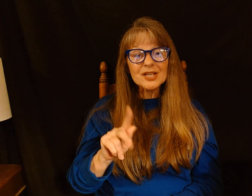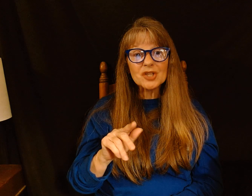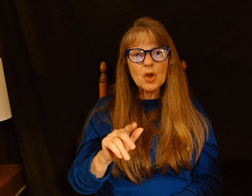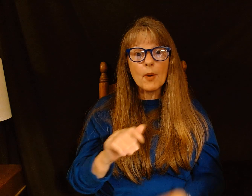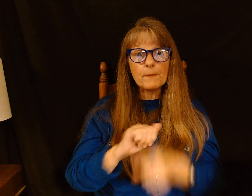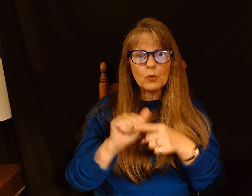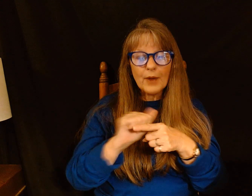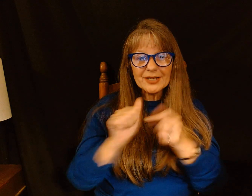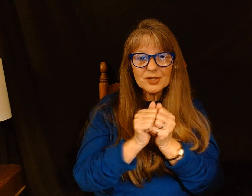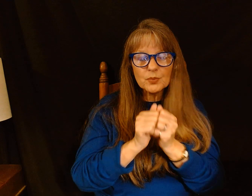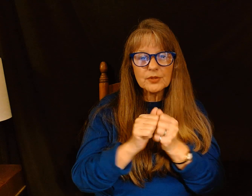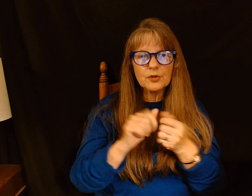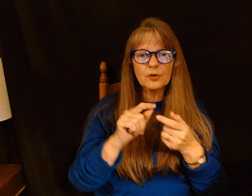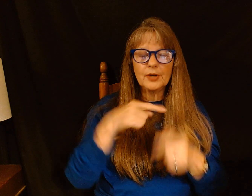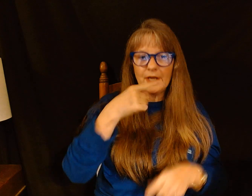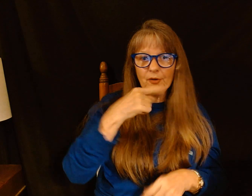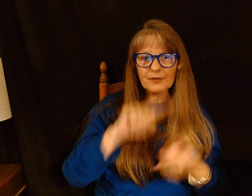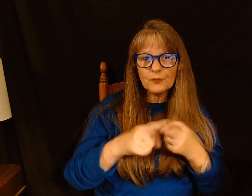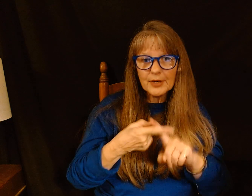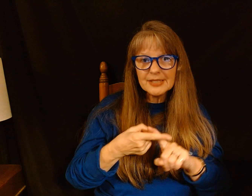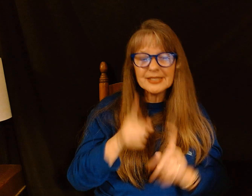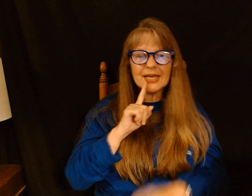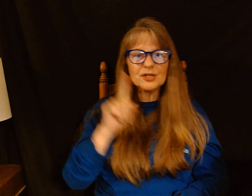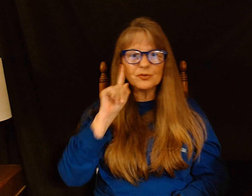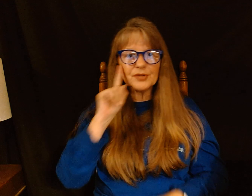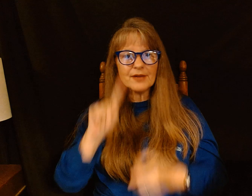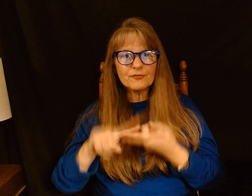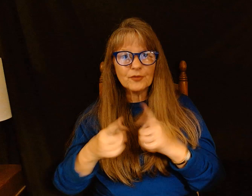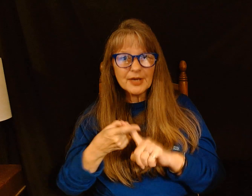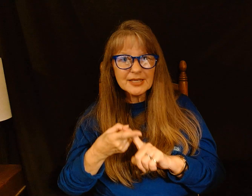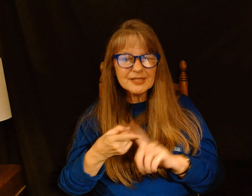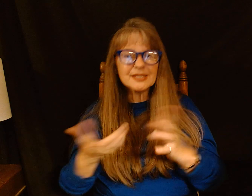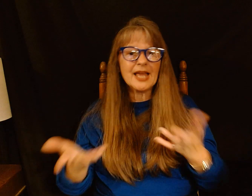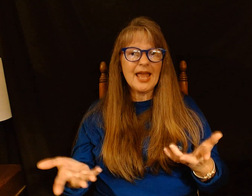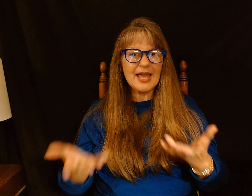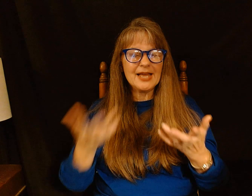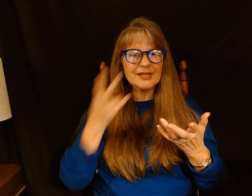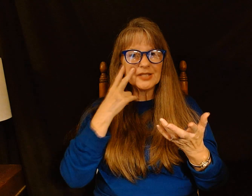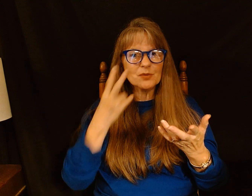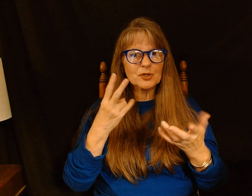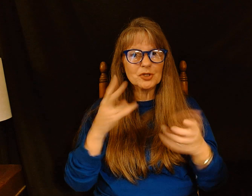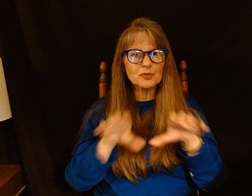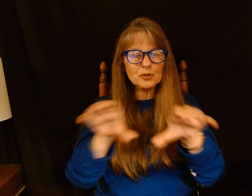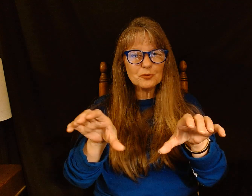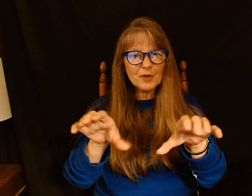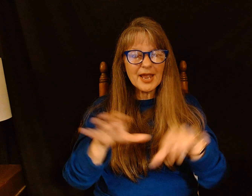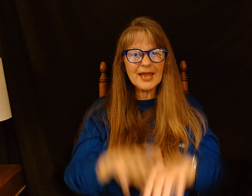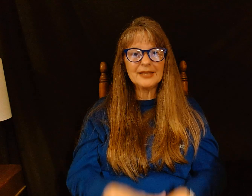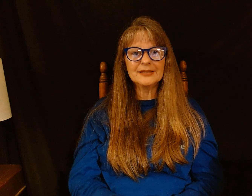so practice with your hearing friends and your deaf friends and see what you do. And